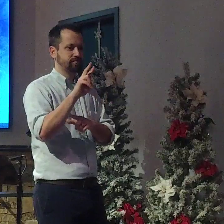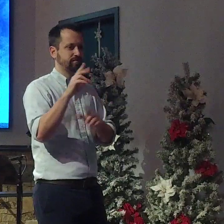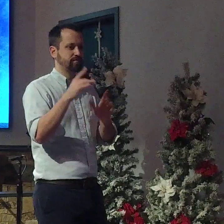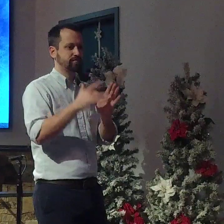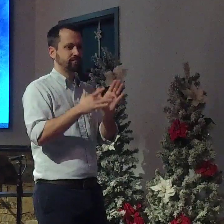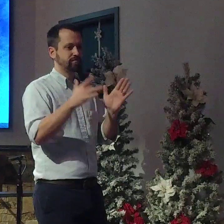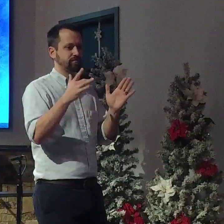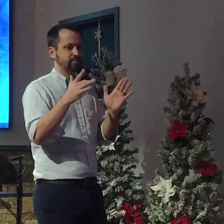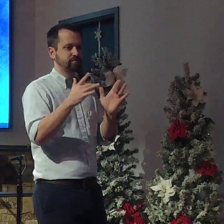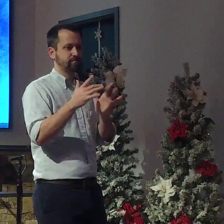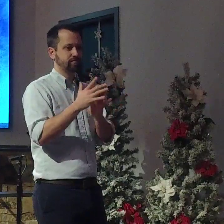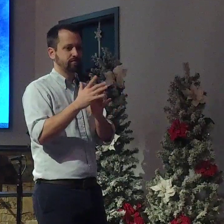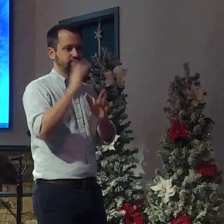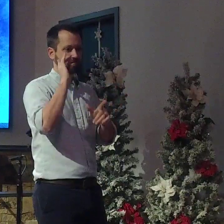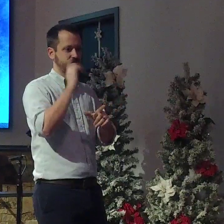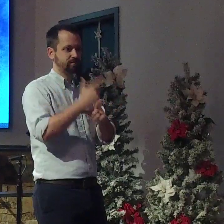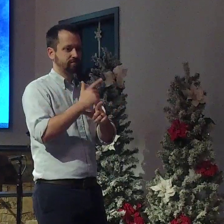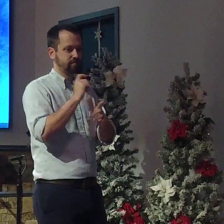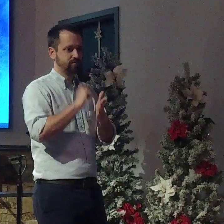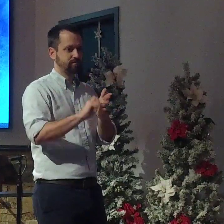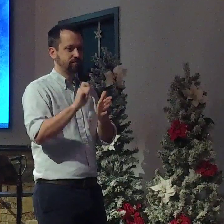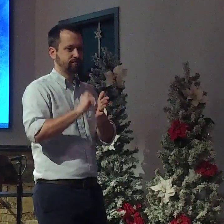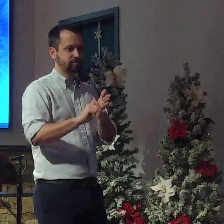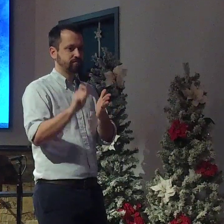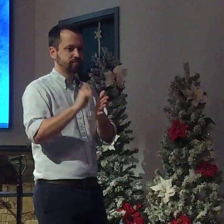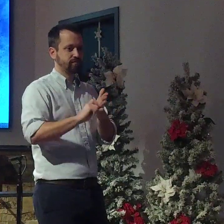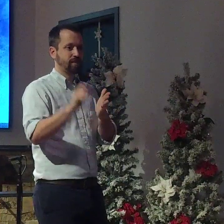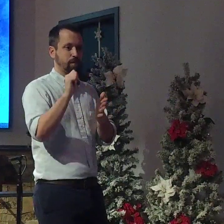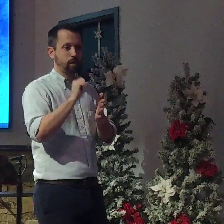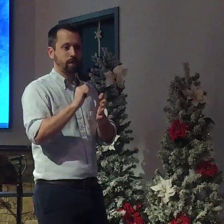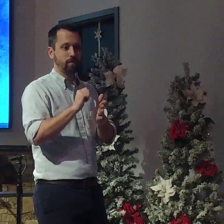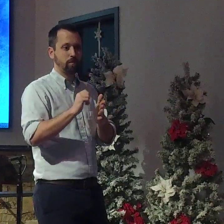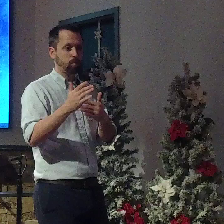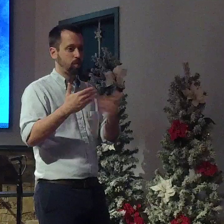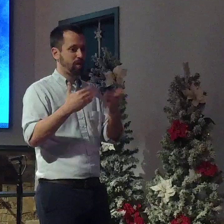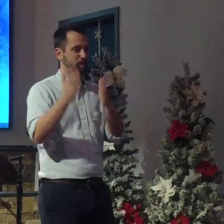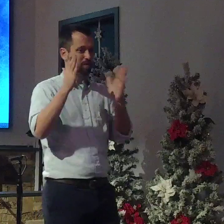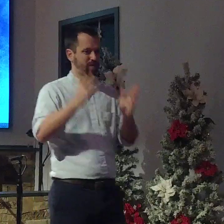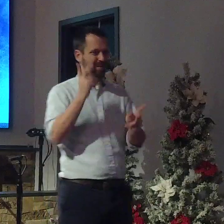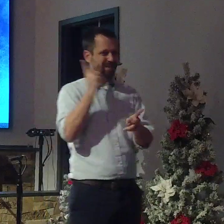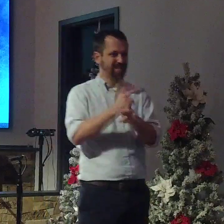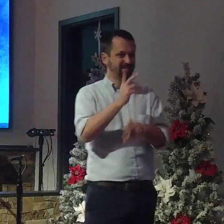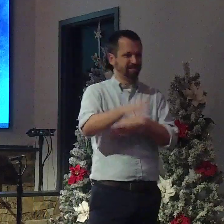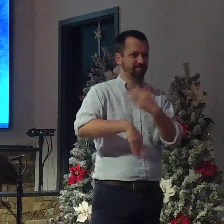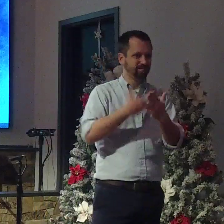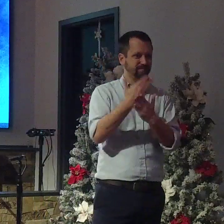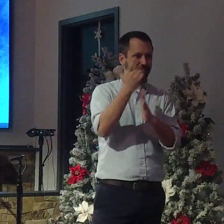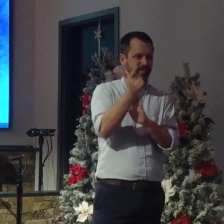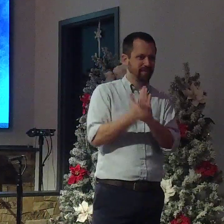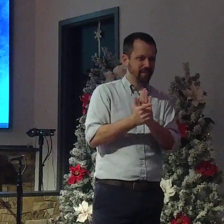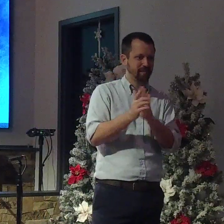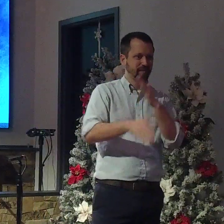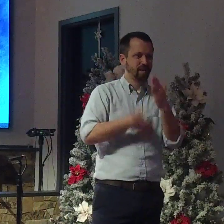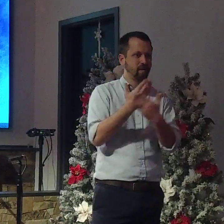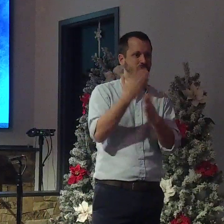ever disobeyed your parents? And it's funny, a lot of the times, the little kids are the ones that answer no to every